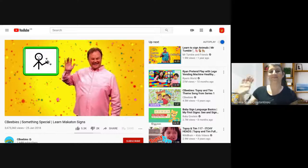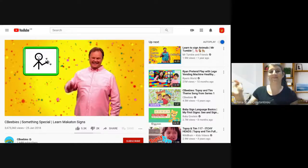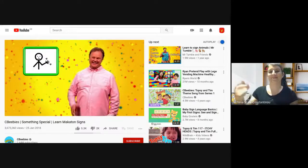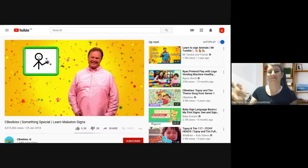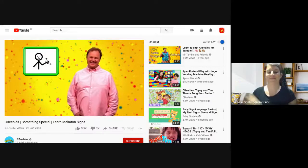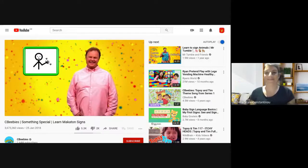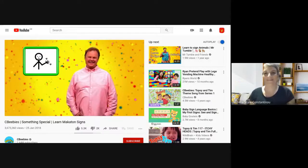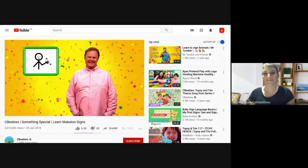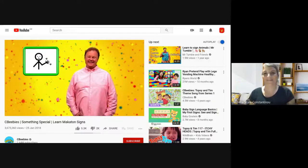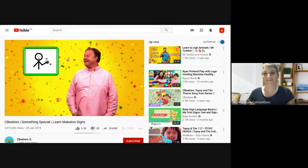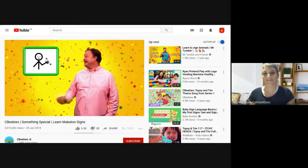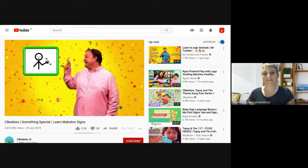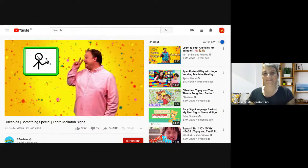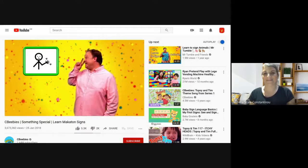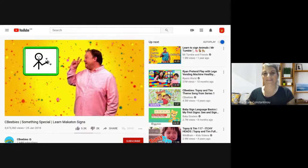Goodbye.